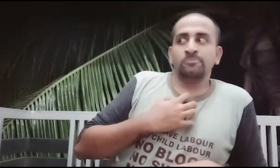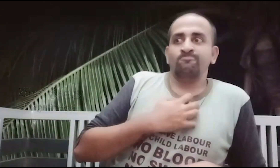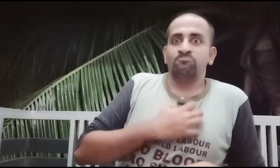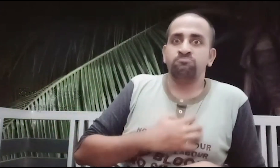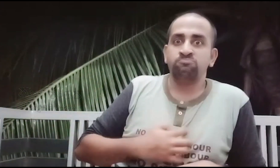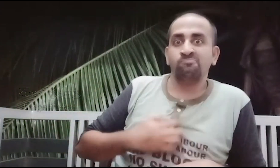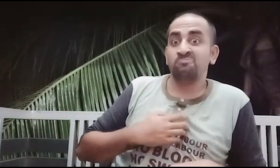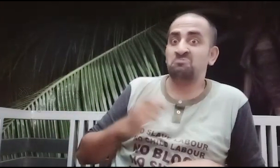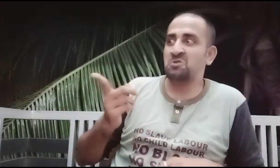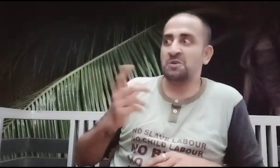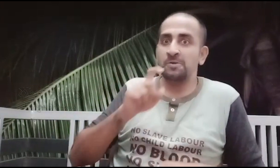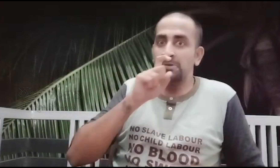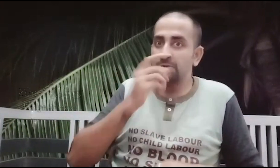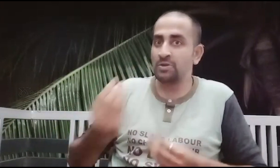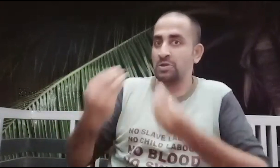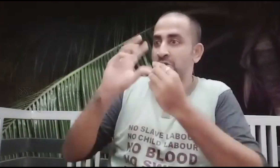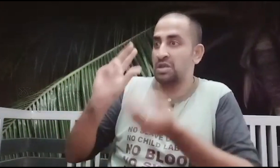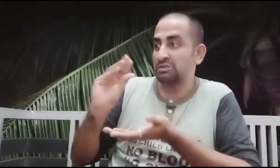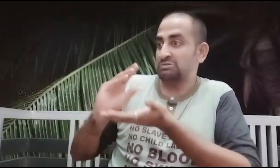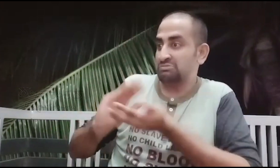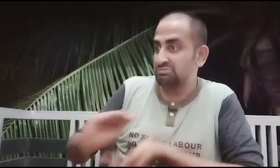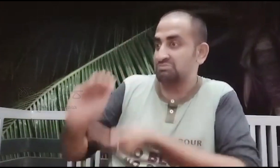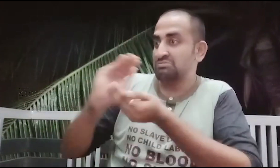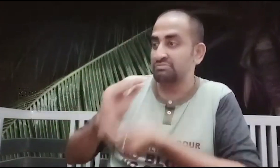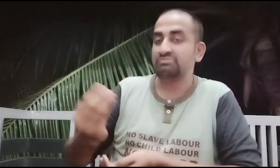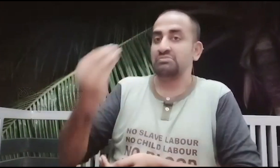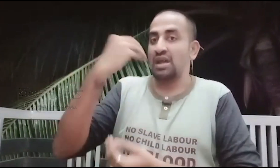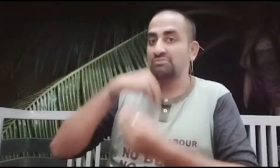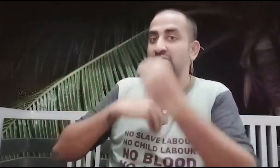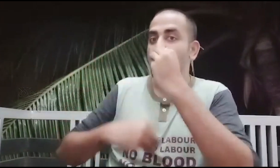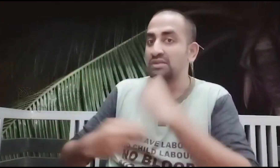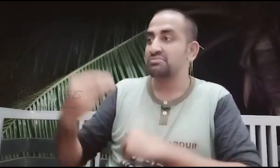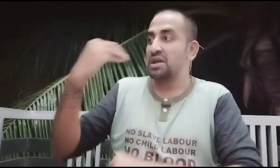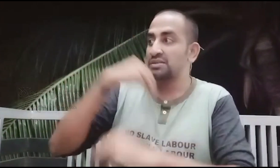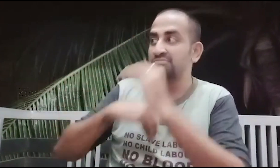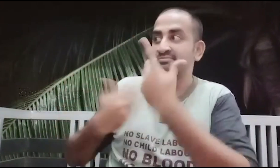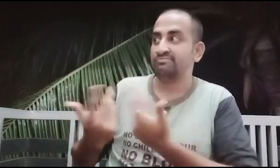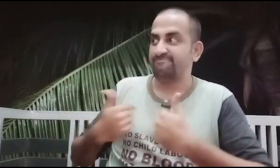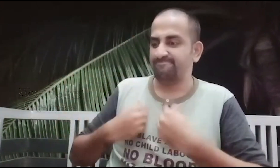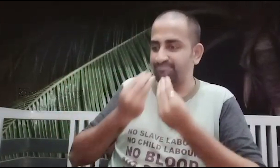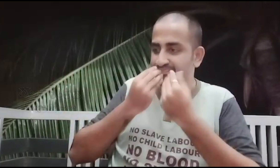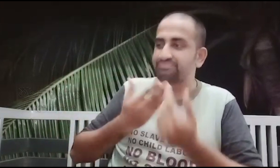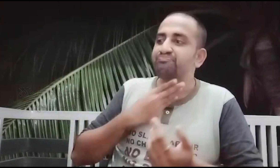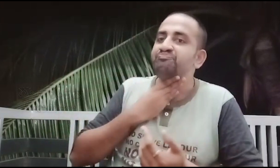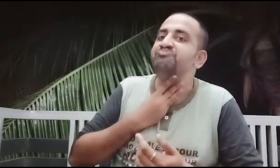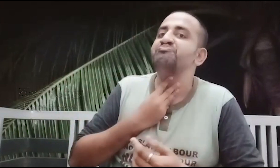He watched this man eating his eggs every day. He wanted it.